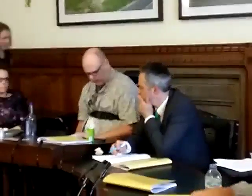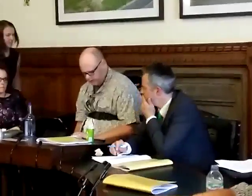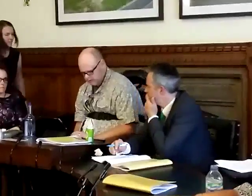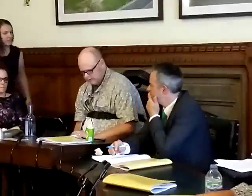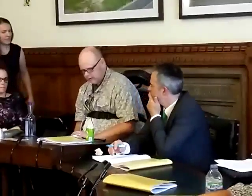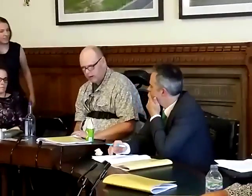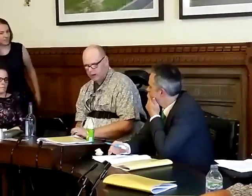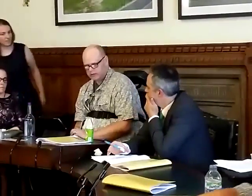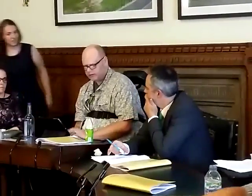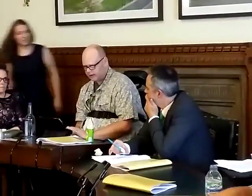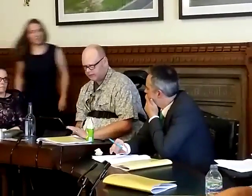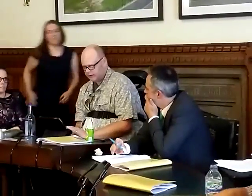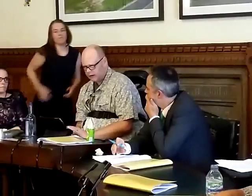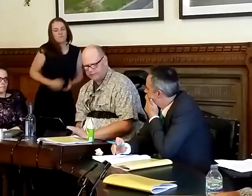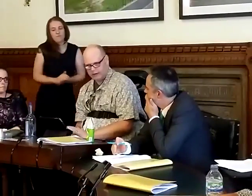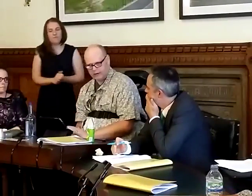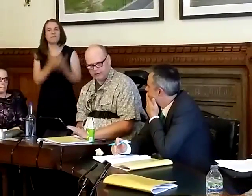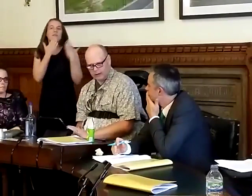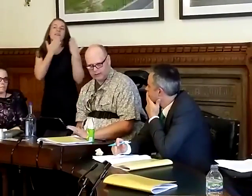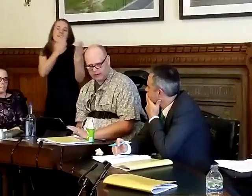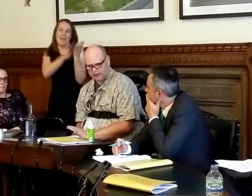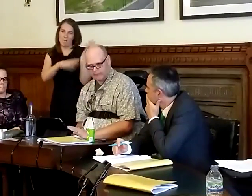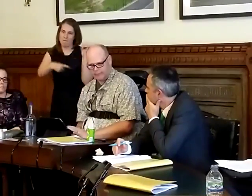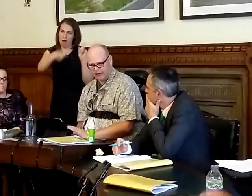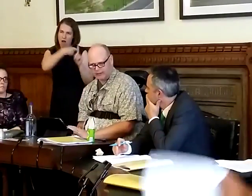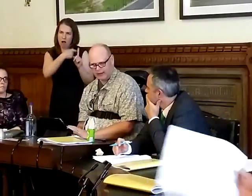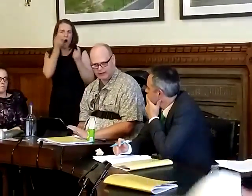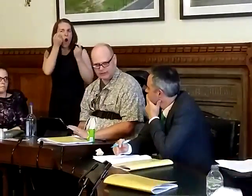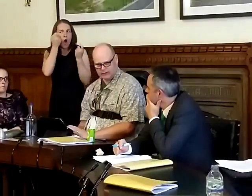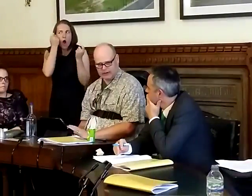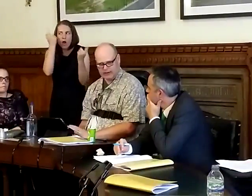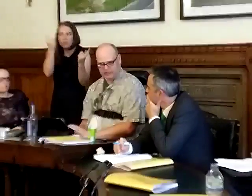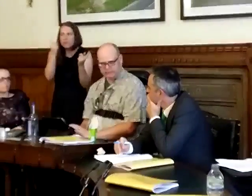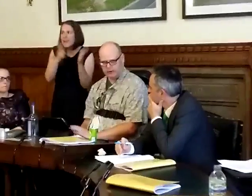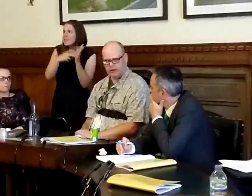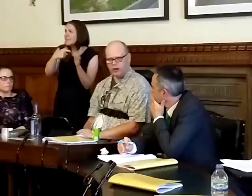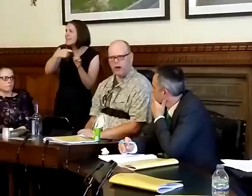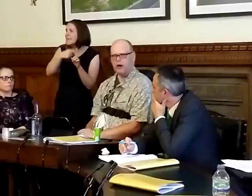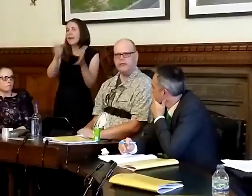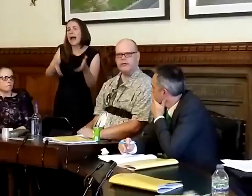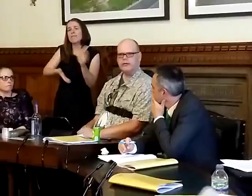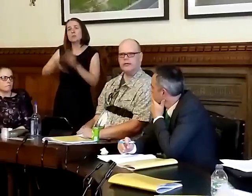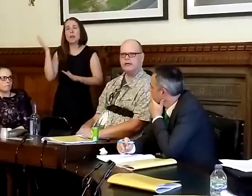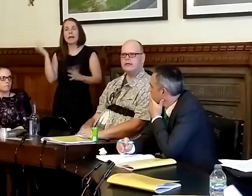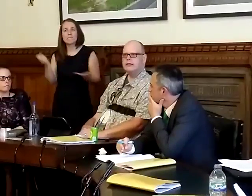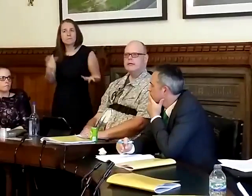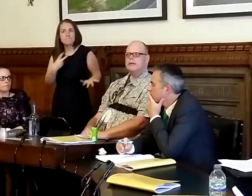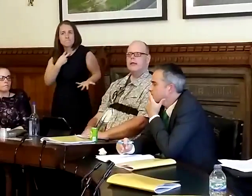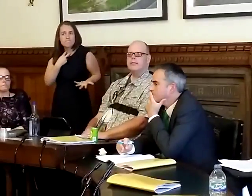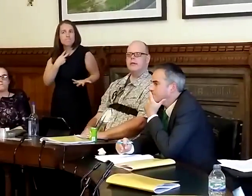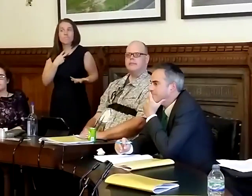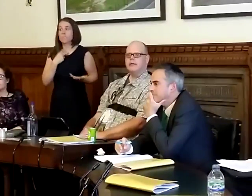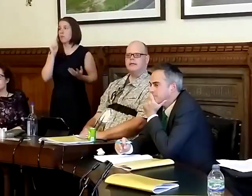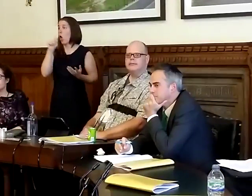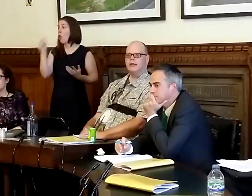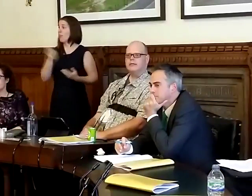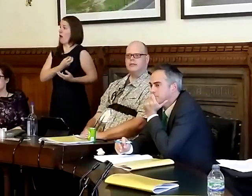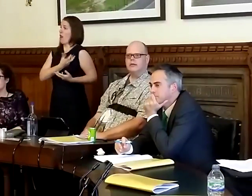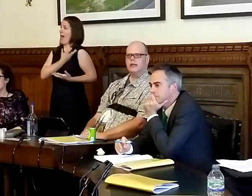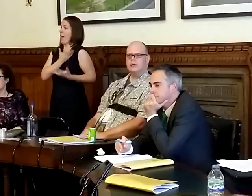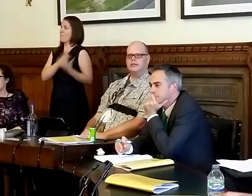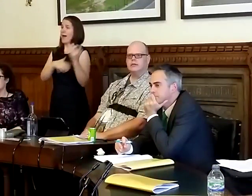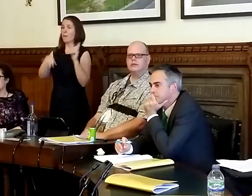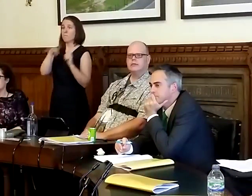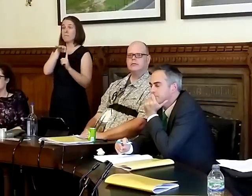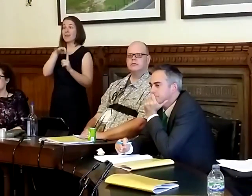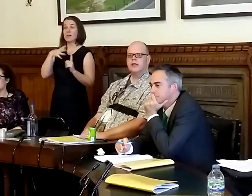Thanks very much, Mark. Now, I understand our friend Nick Dayton MP has had to leave, but are there any other Labour MPs